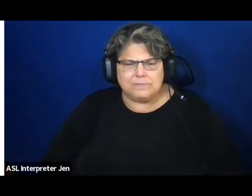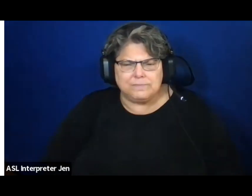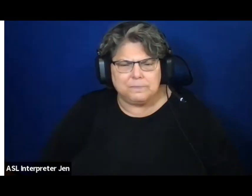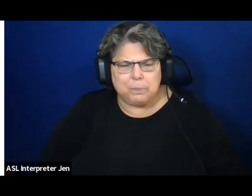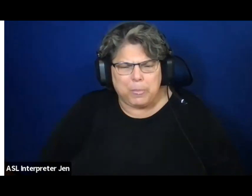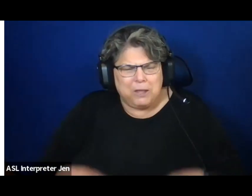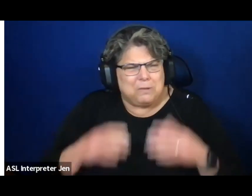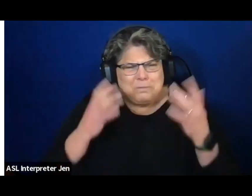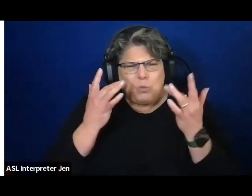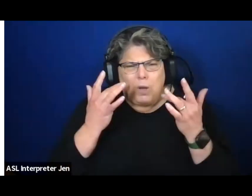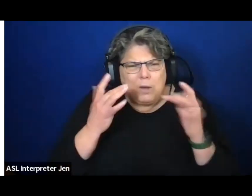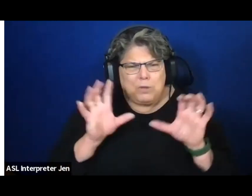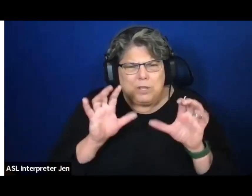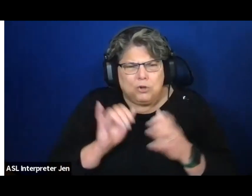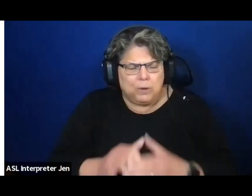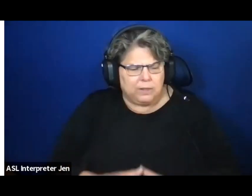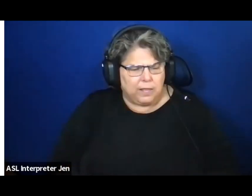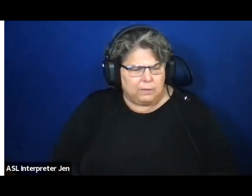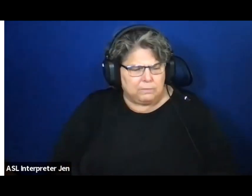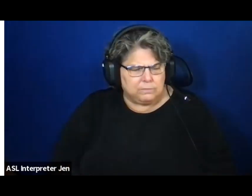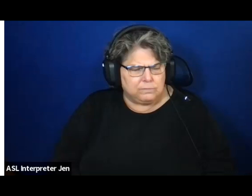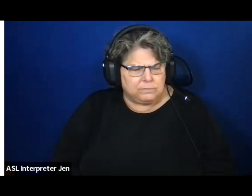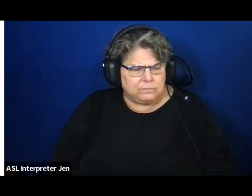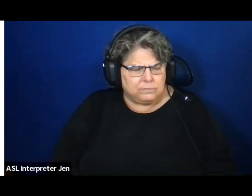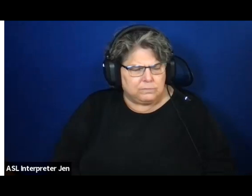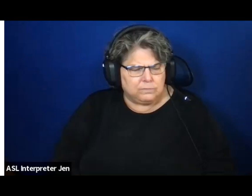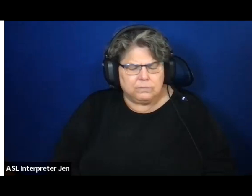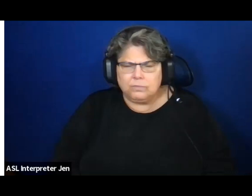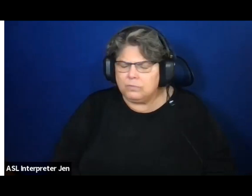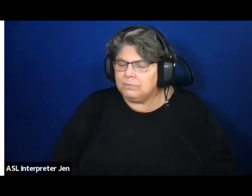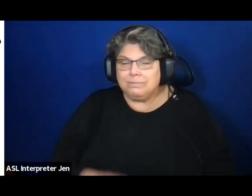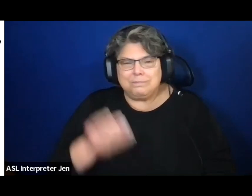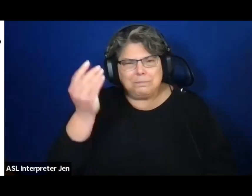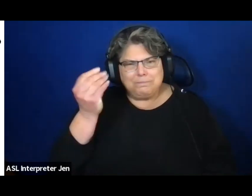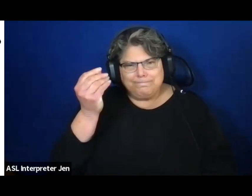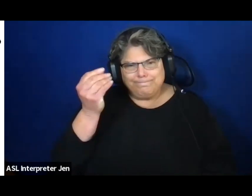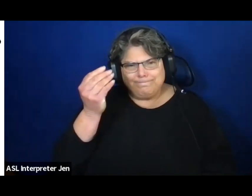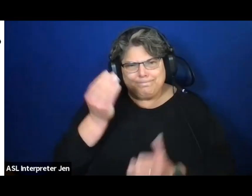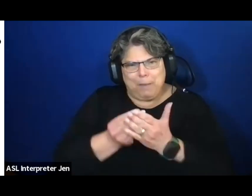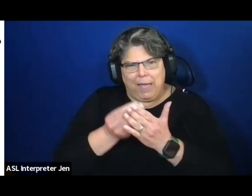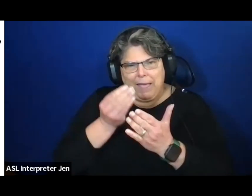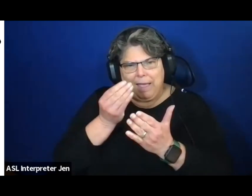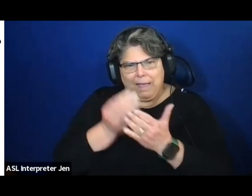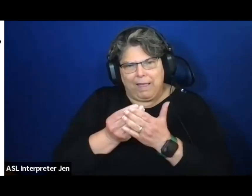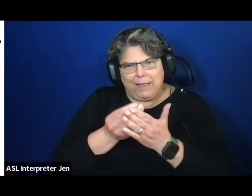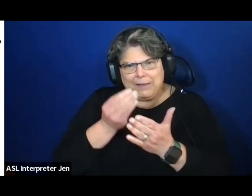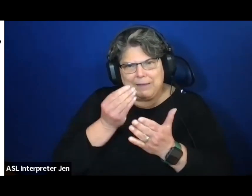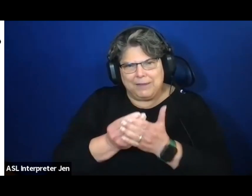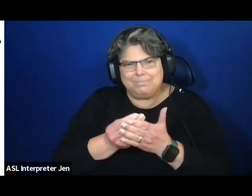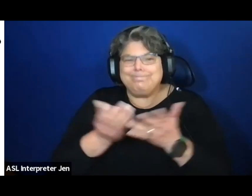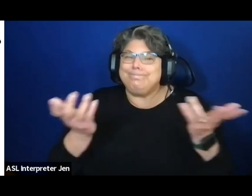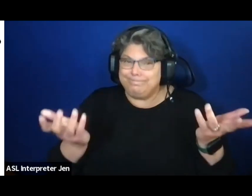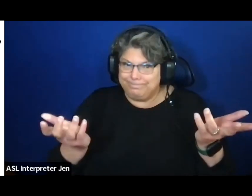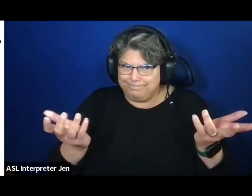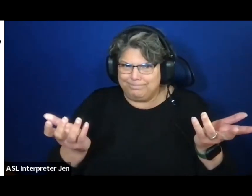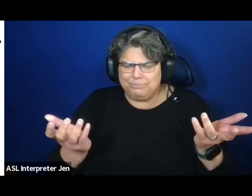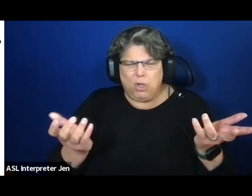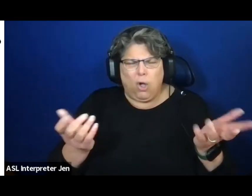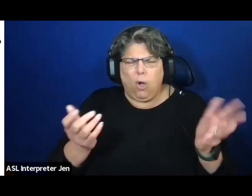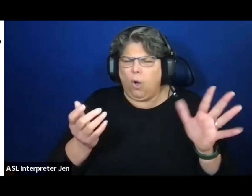Why were they doing all of this? There was money involved, right? There was money involved. And they went all